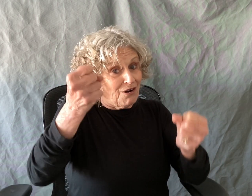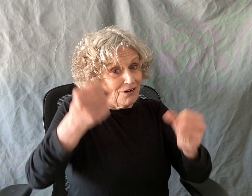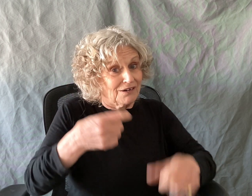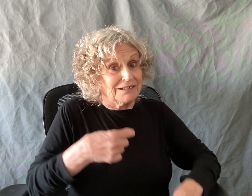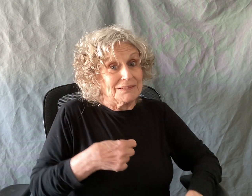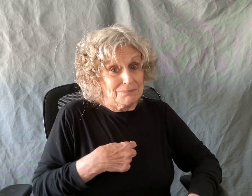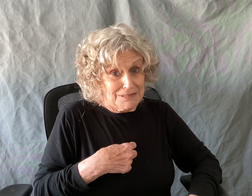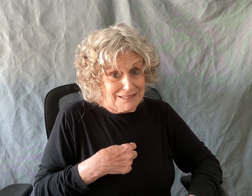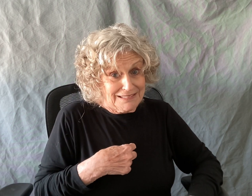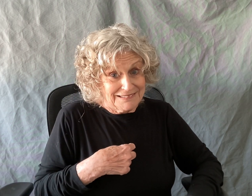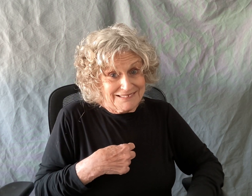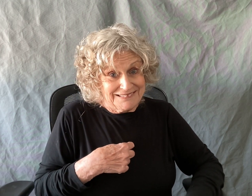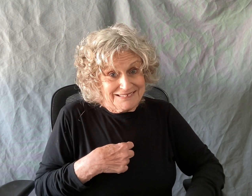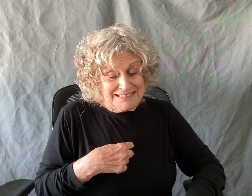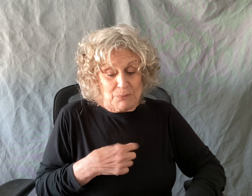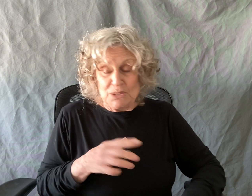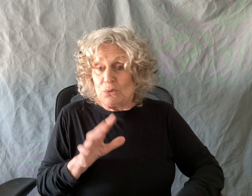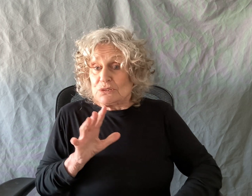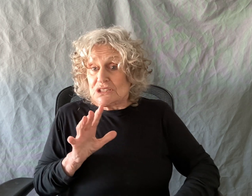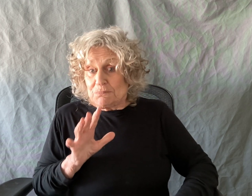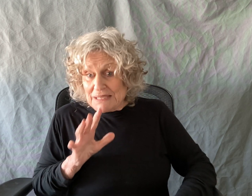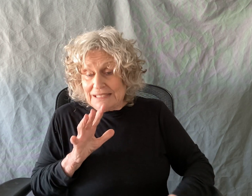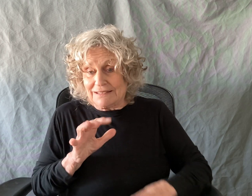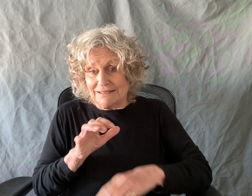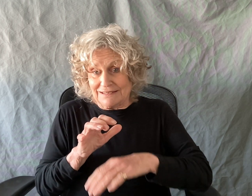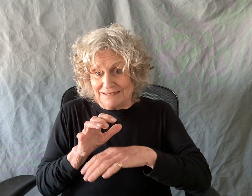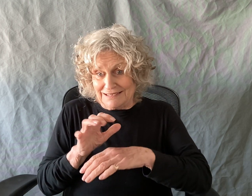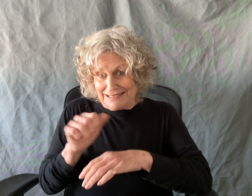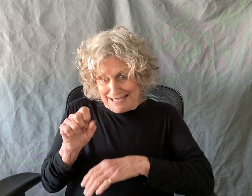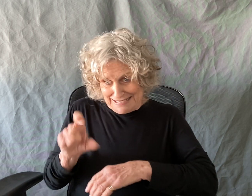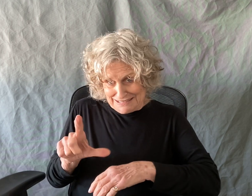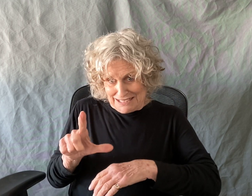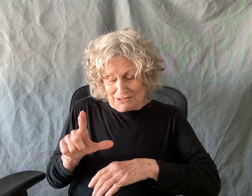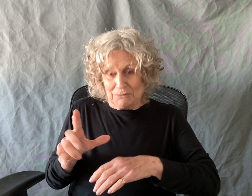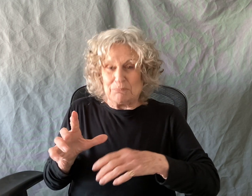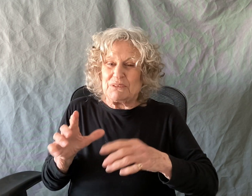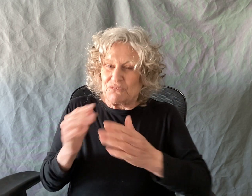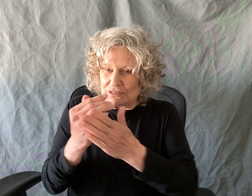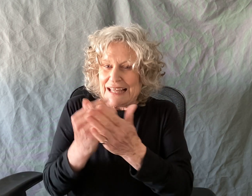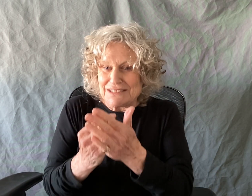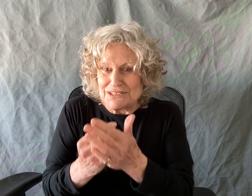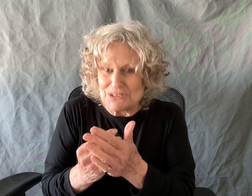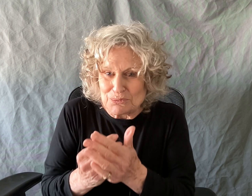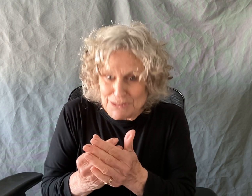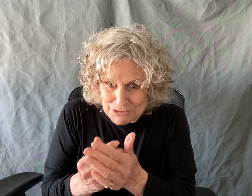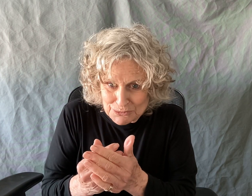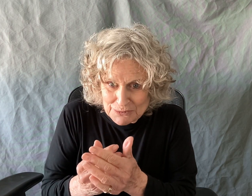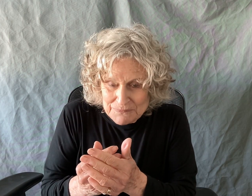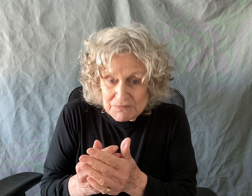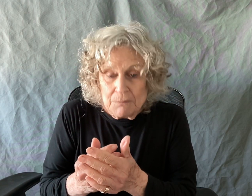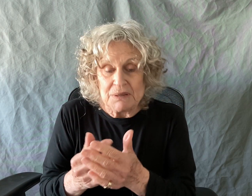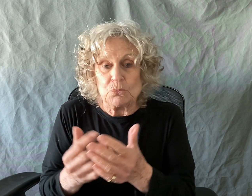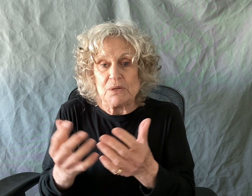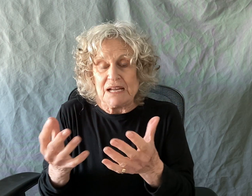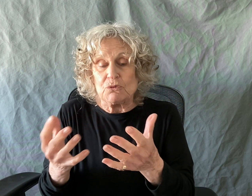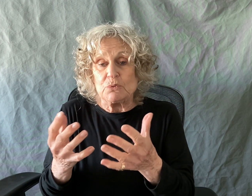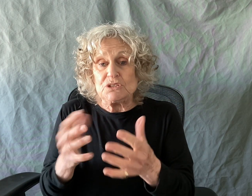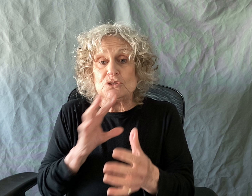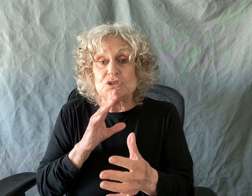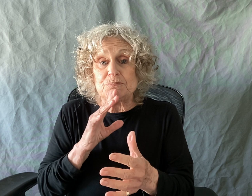car, me. Now we don't speak in ASL, but for lessons we do. But whenever we do speak,